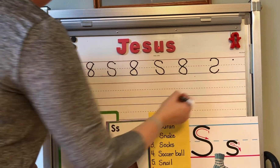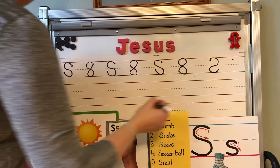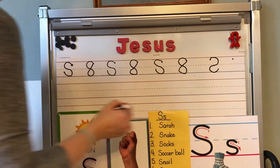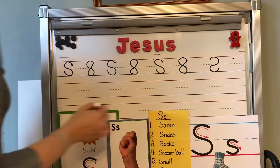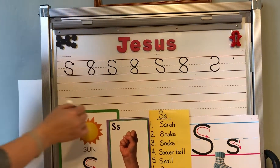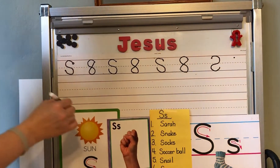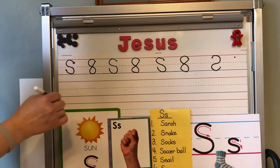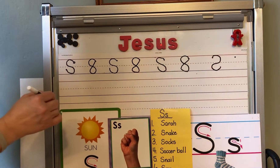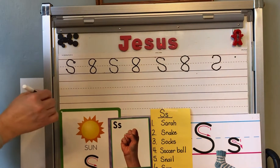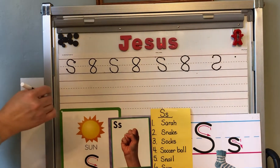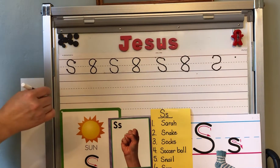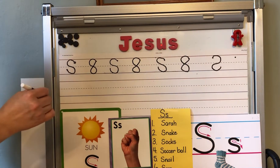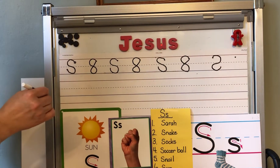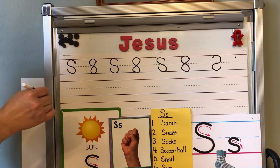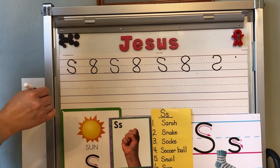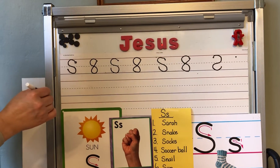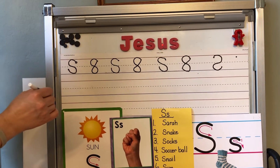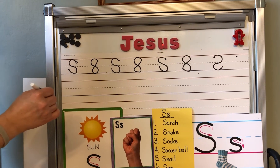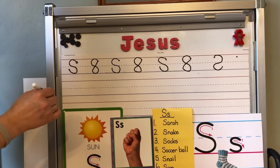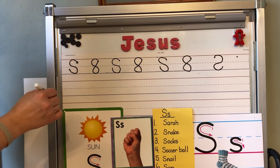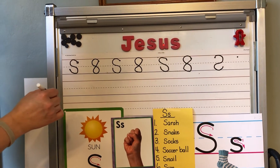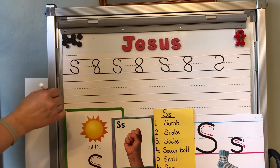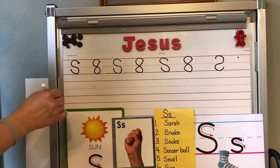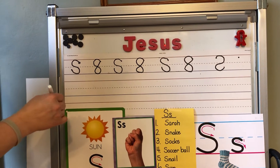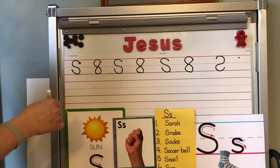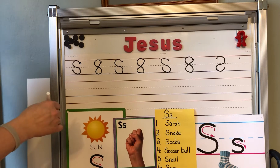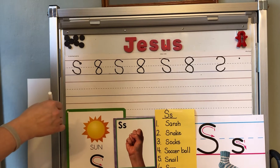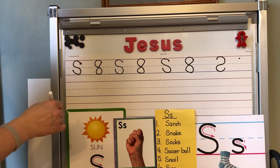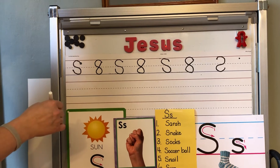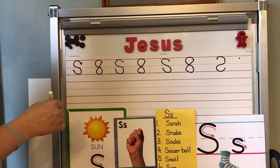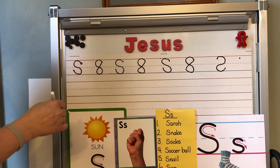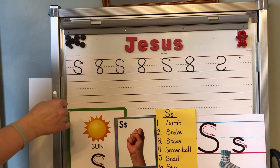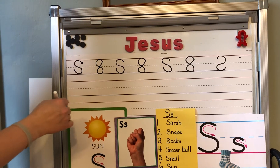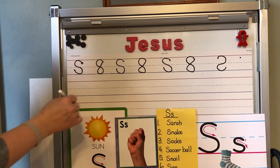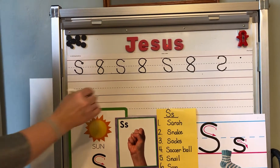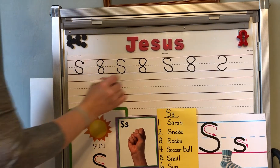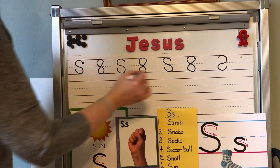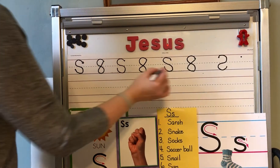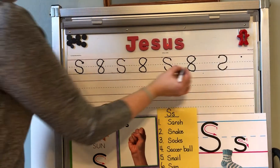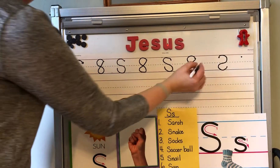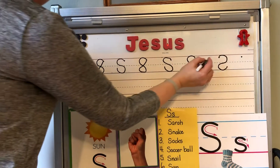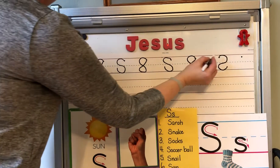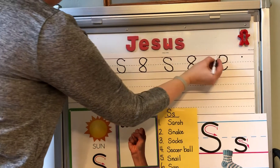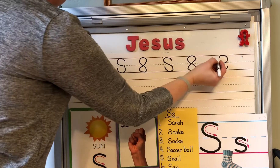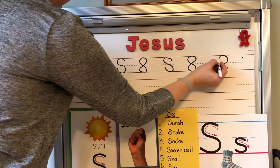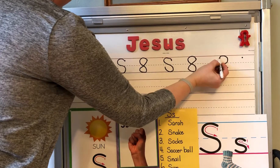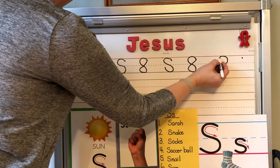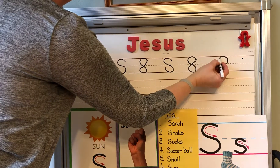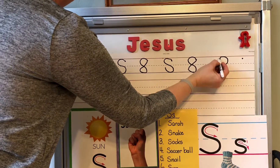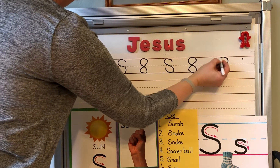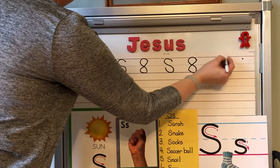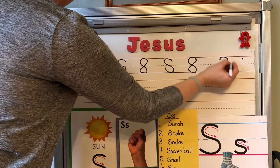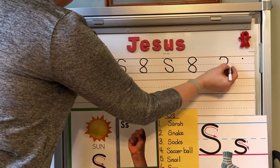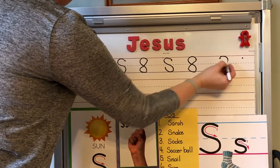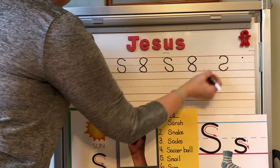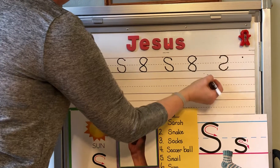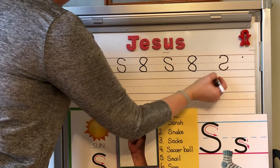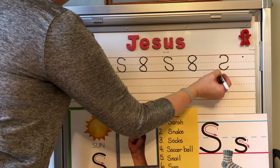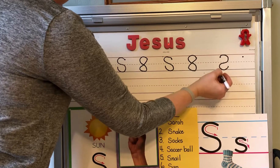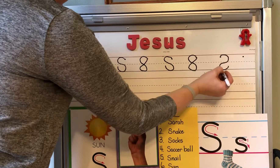Uh-oh, what did I do wrong? I made it backwards. I pushed my marker away